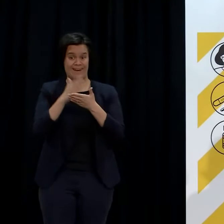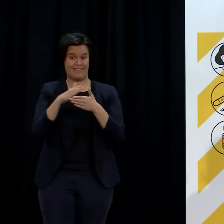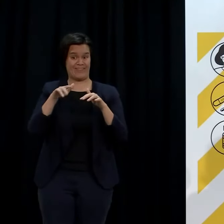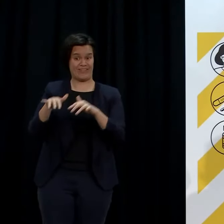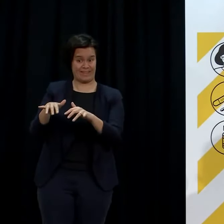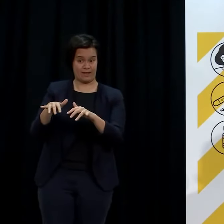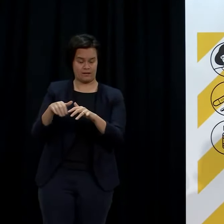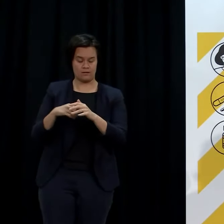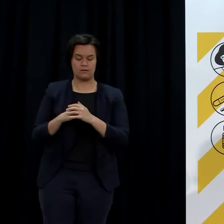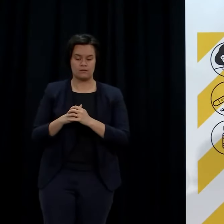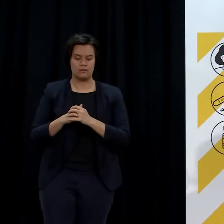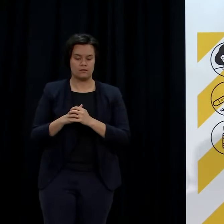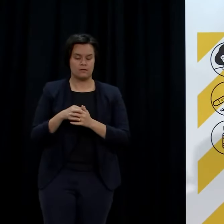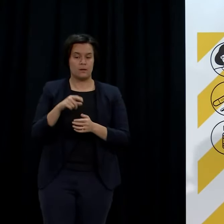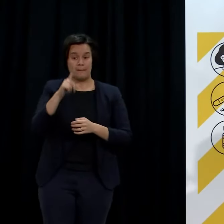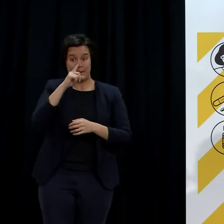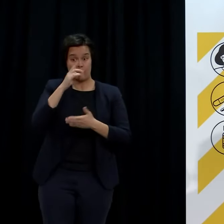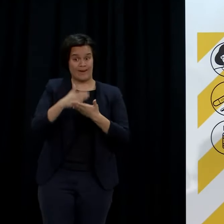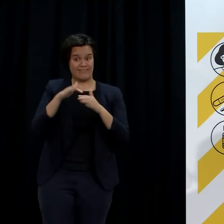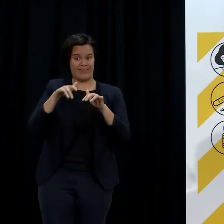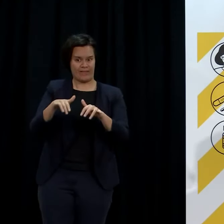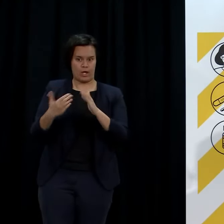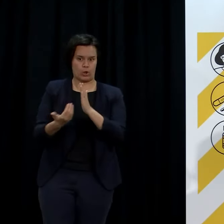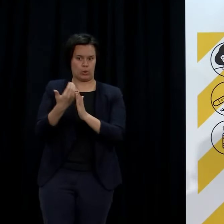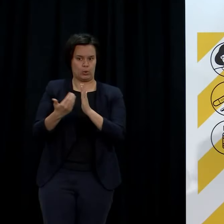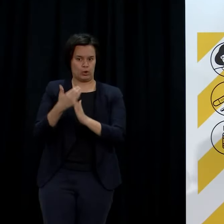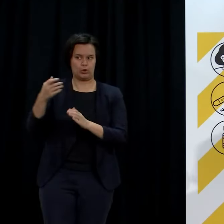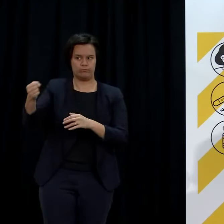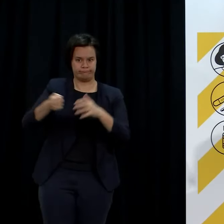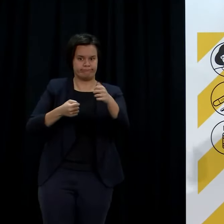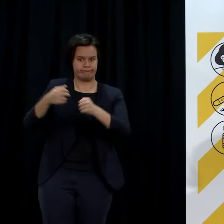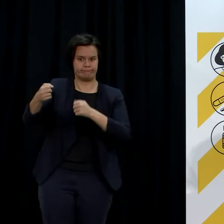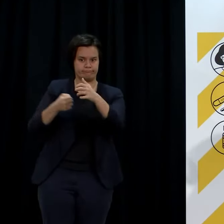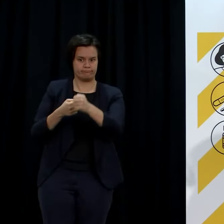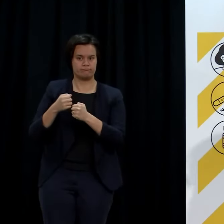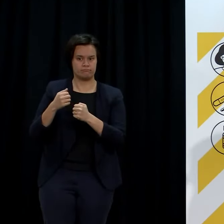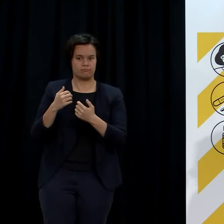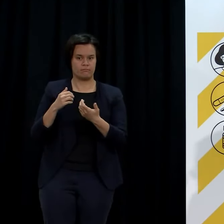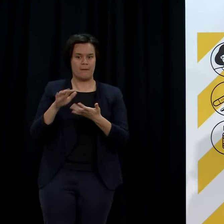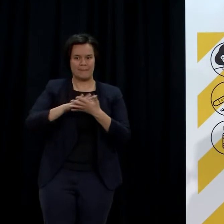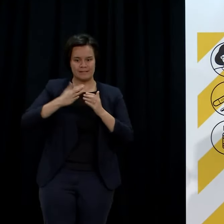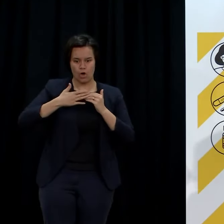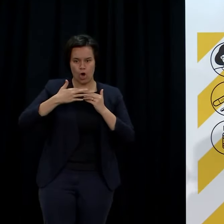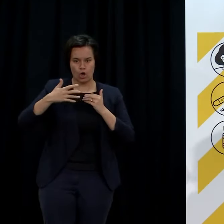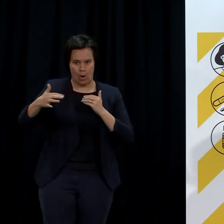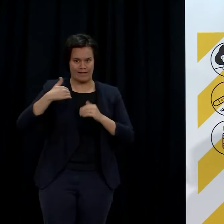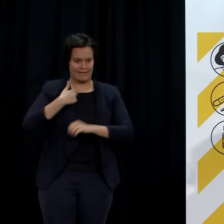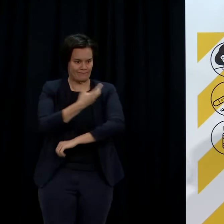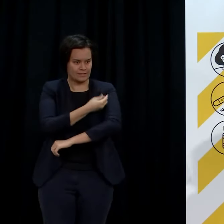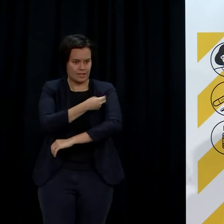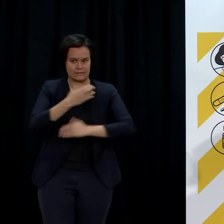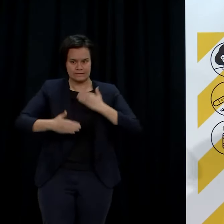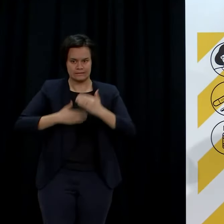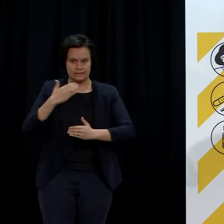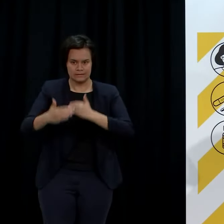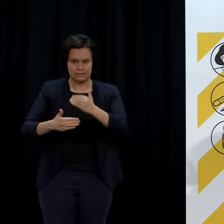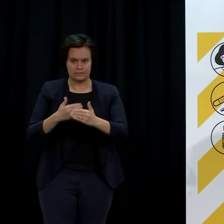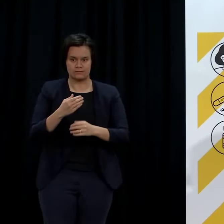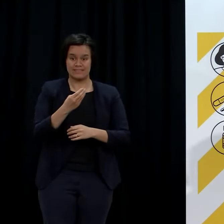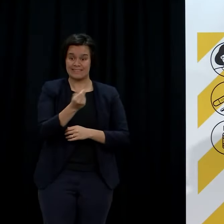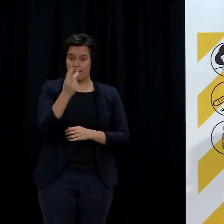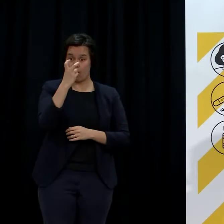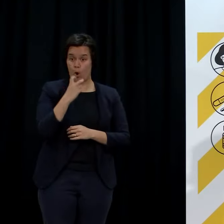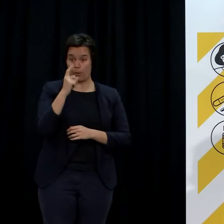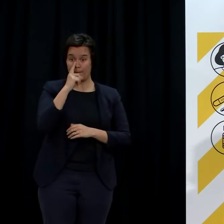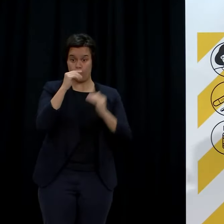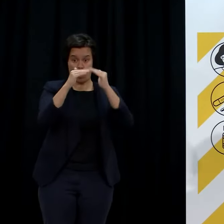being admitted quite frequently. So even if we vaccinate all the residents at one point in time, others will be being admitted to that